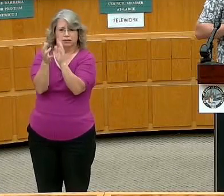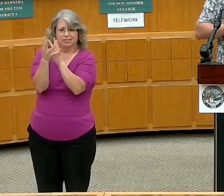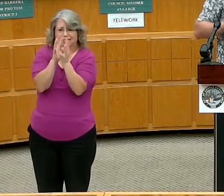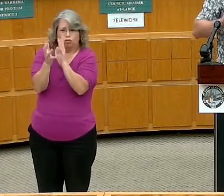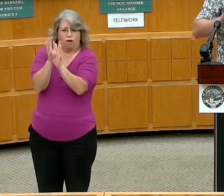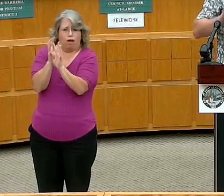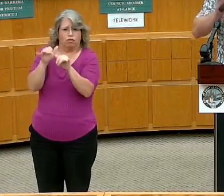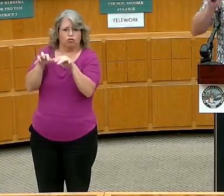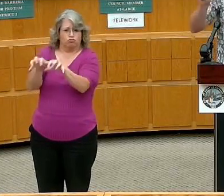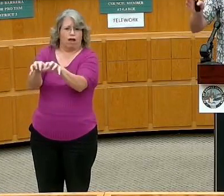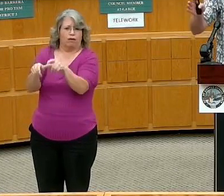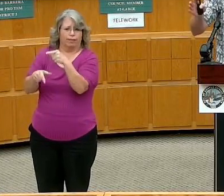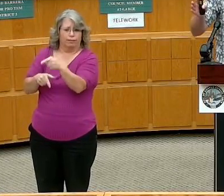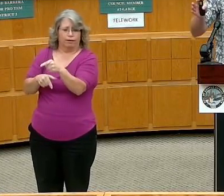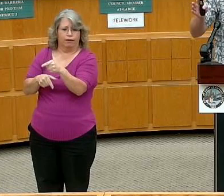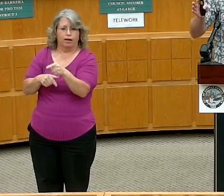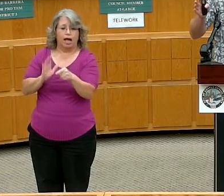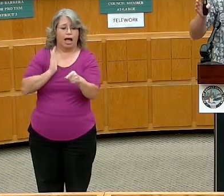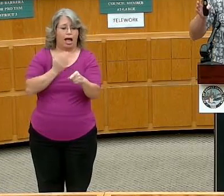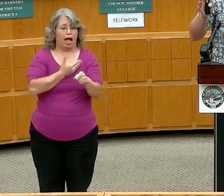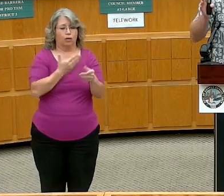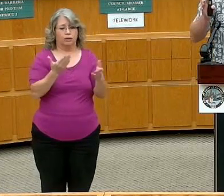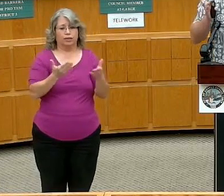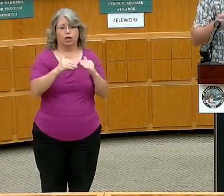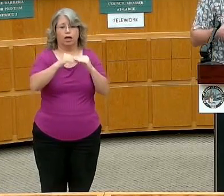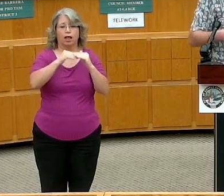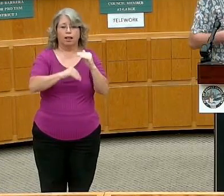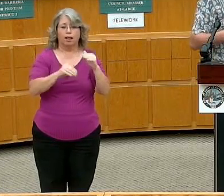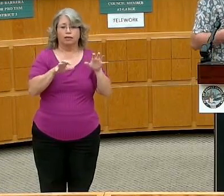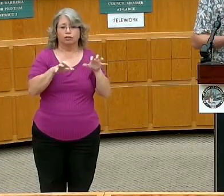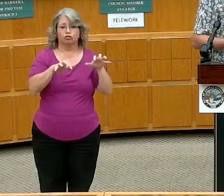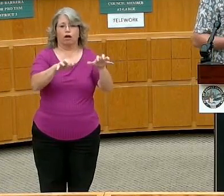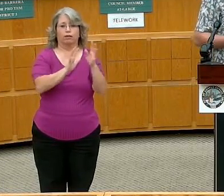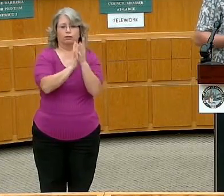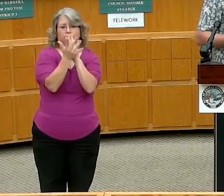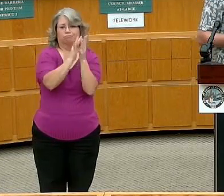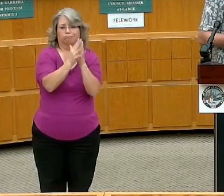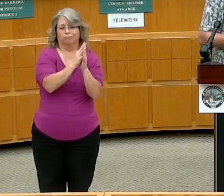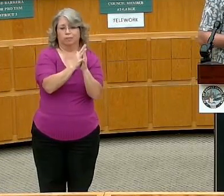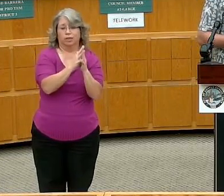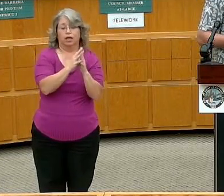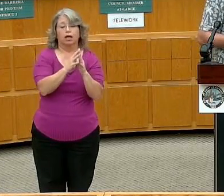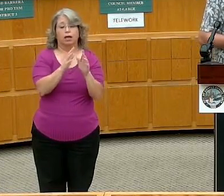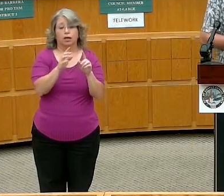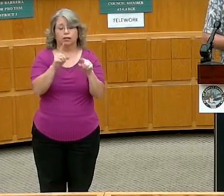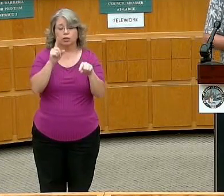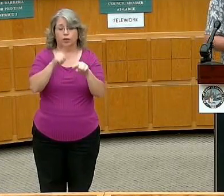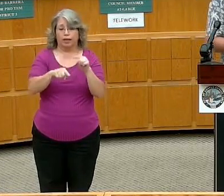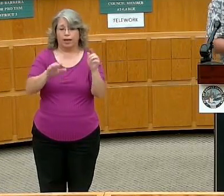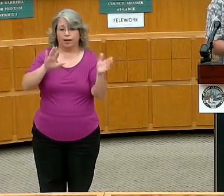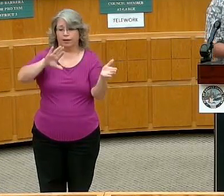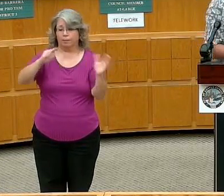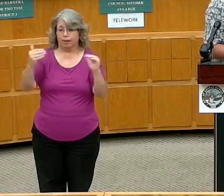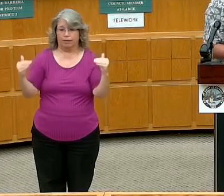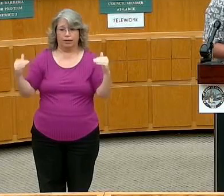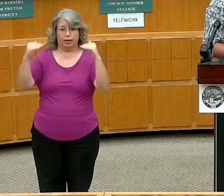necessarily looking at that kind of situation that they have, but if we wait long enough, it does take off in our models. The